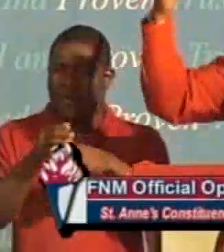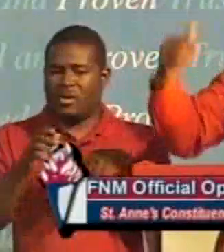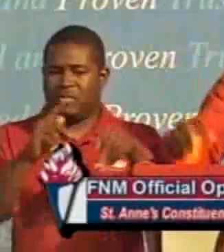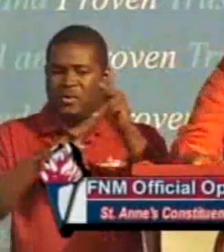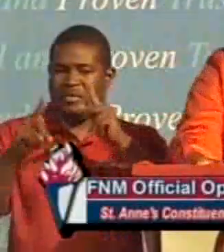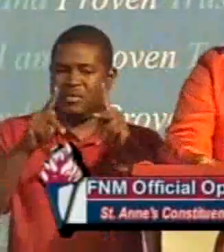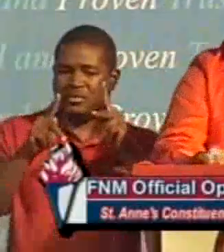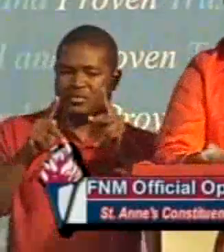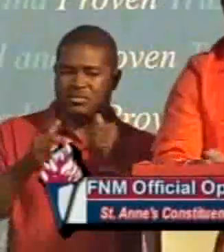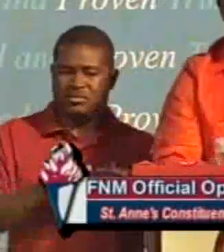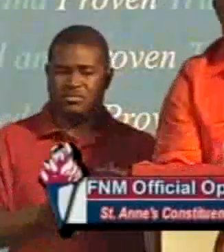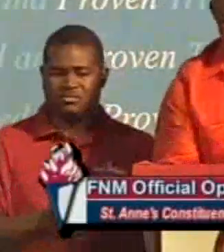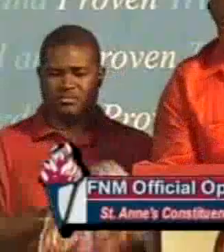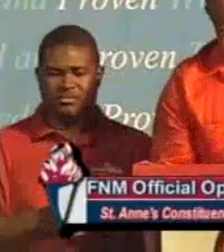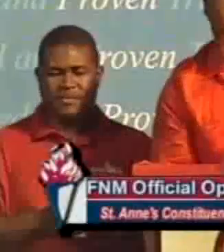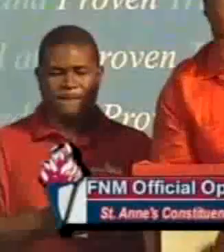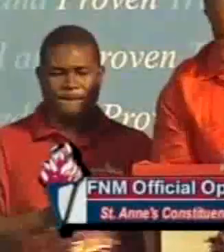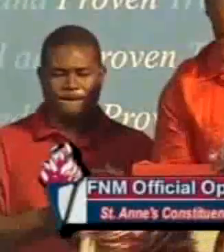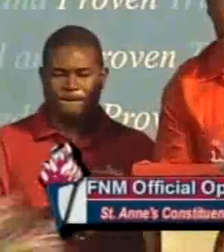star.